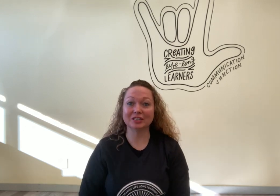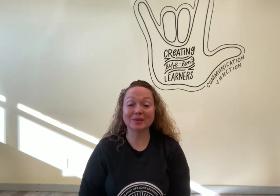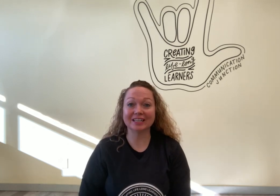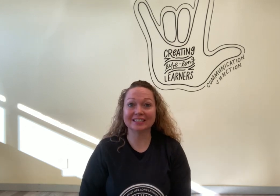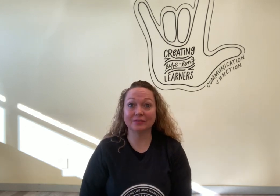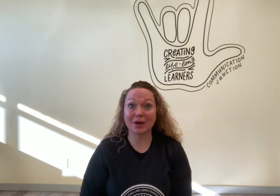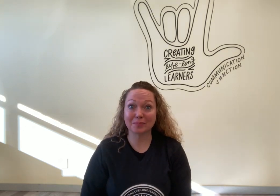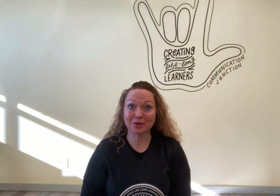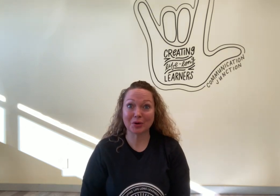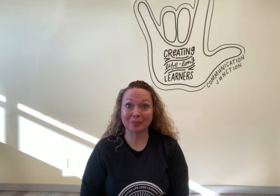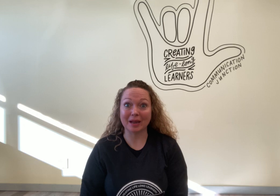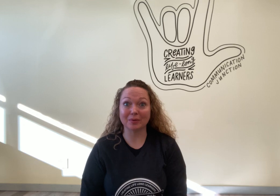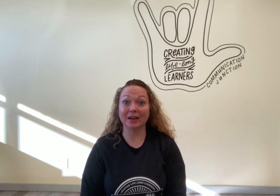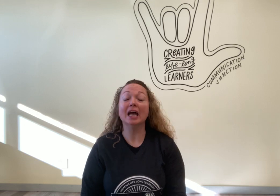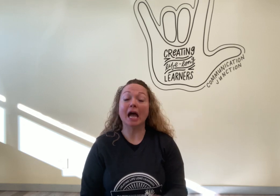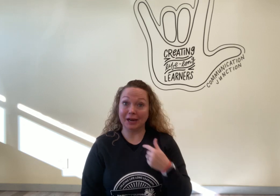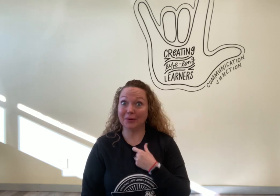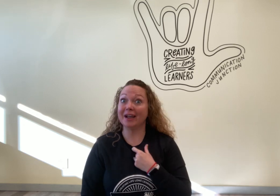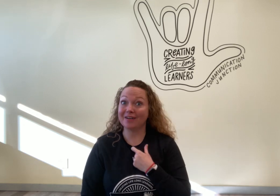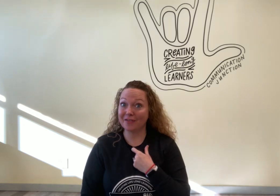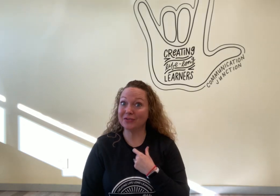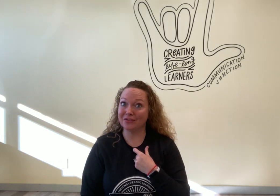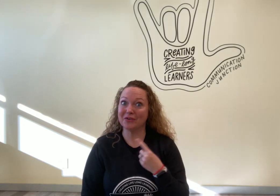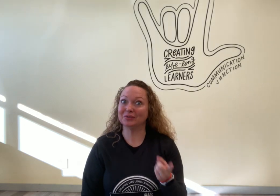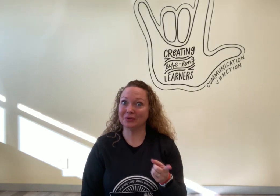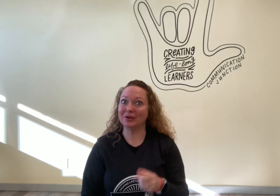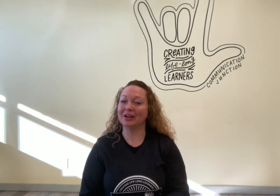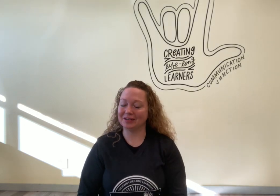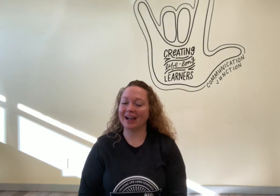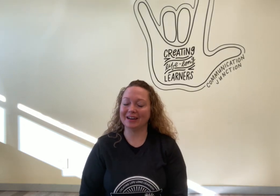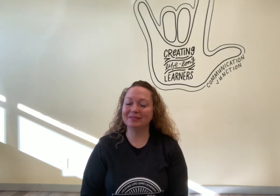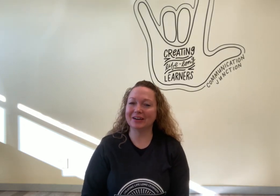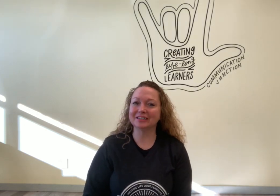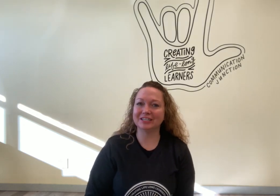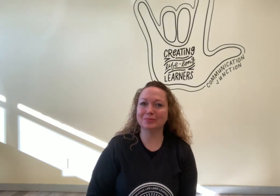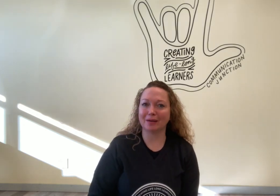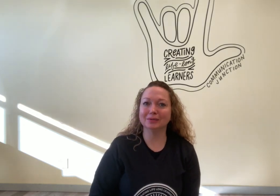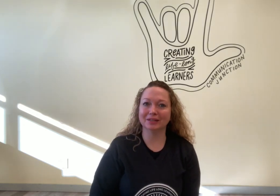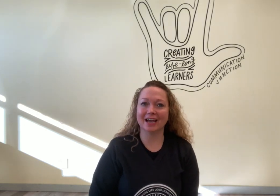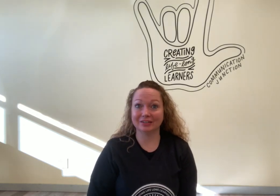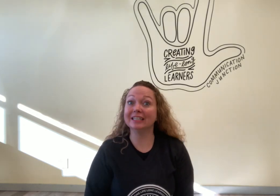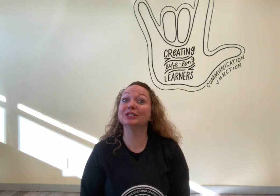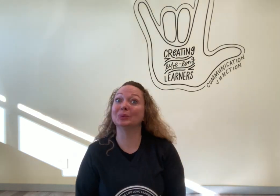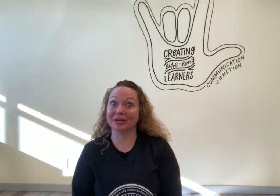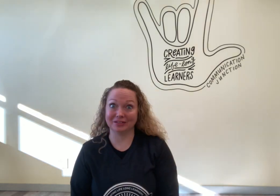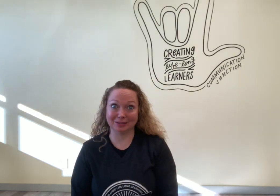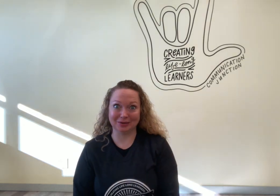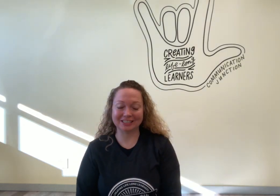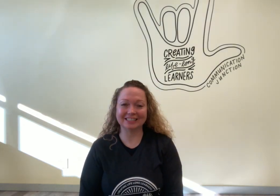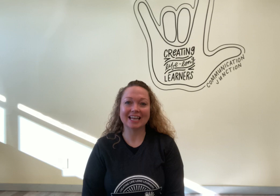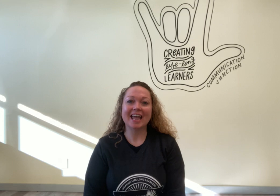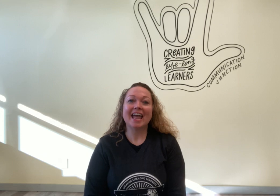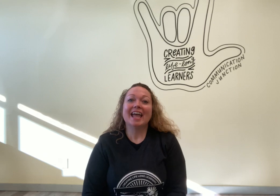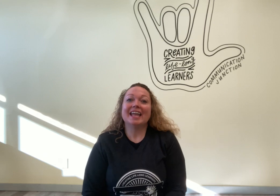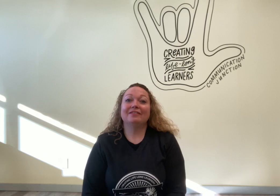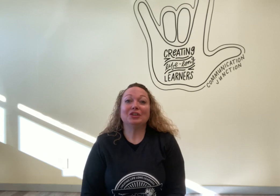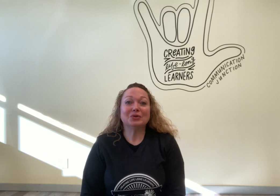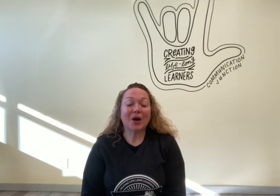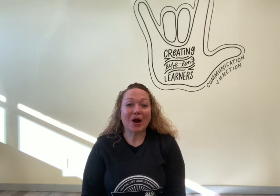minute. See if you have them in your home library. I know I have a few of them, so I guarantee you probably have at least one of these books. If you are